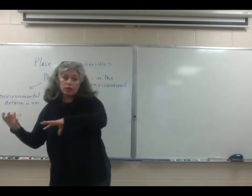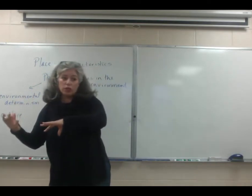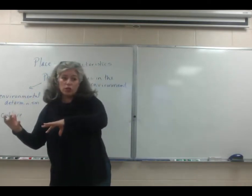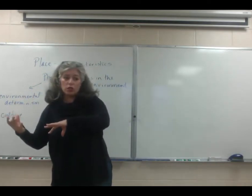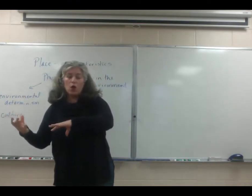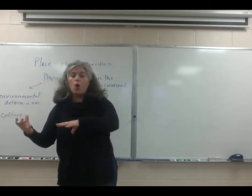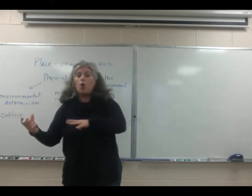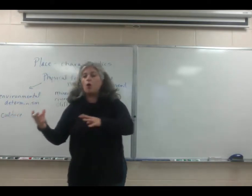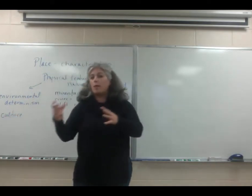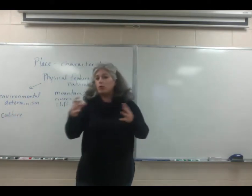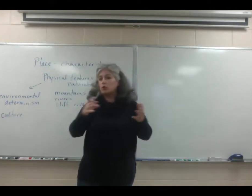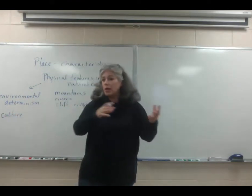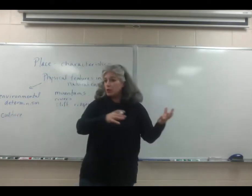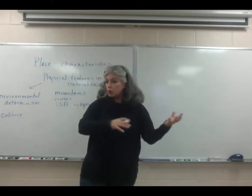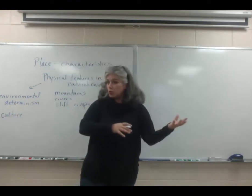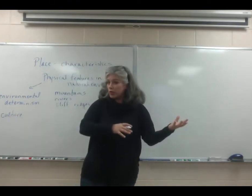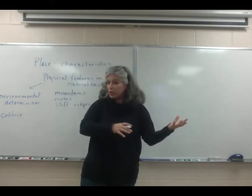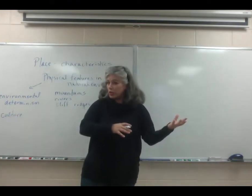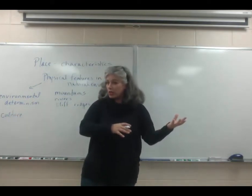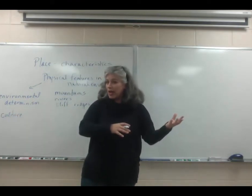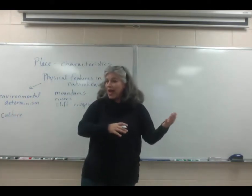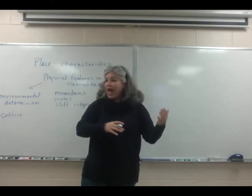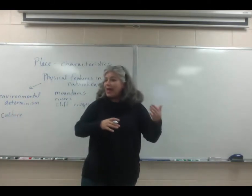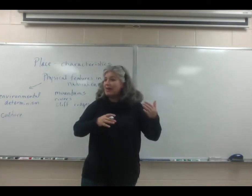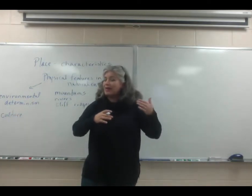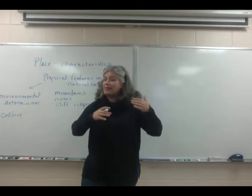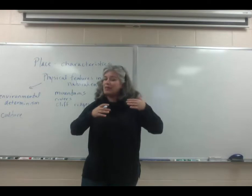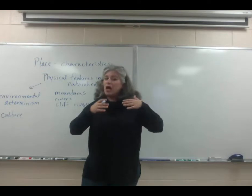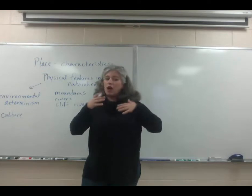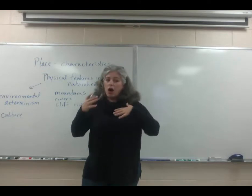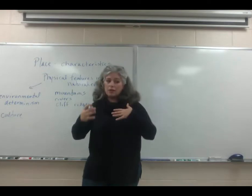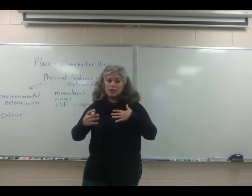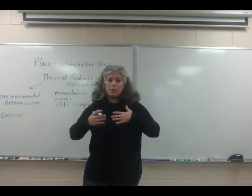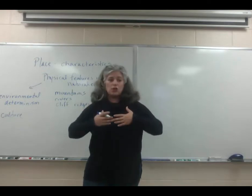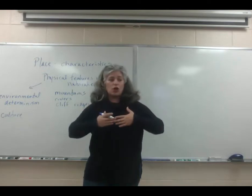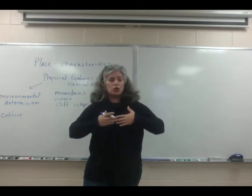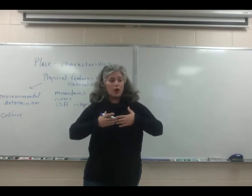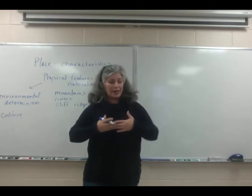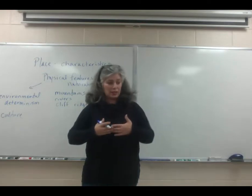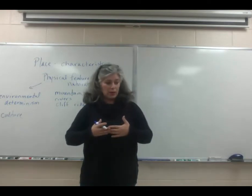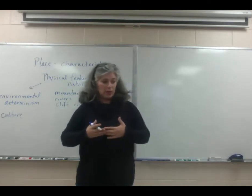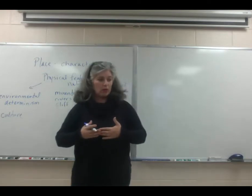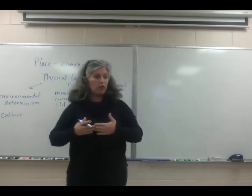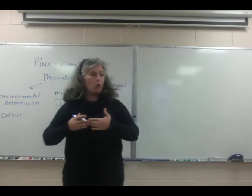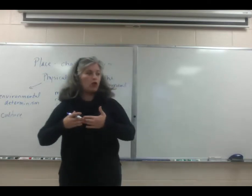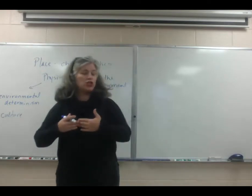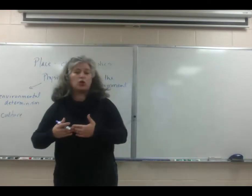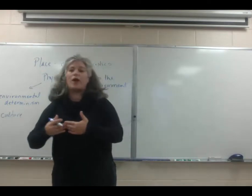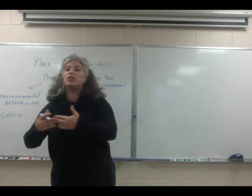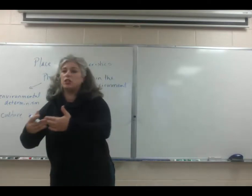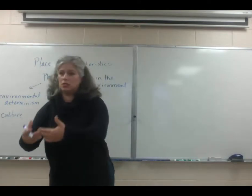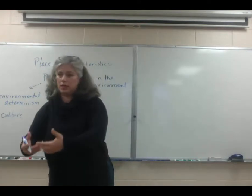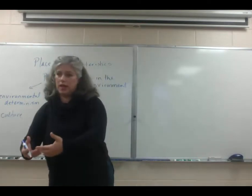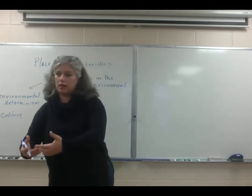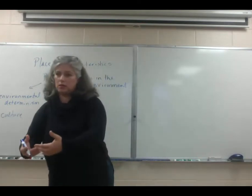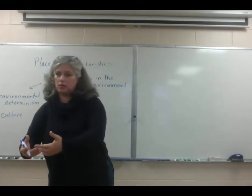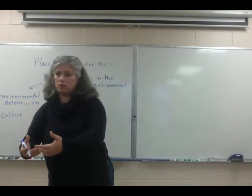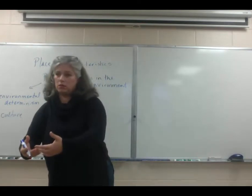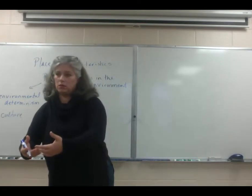region or a perceptual region, and these concepts are transmitted from one generation to the next,